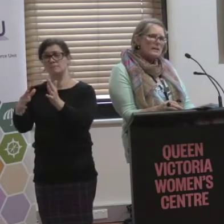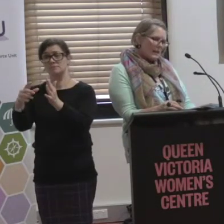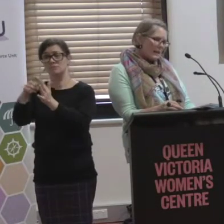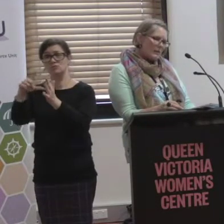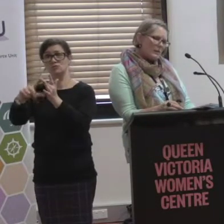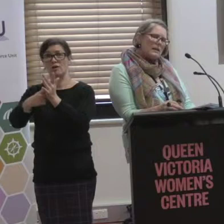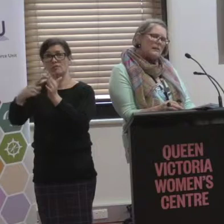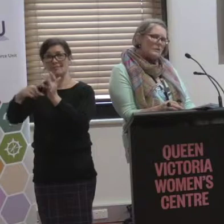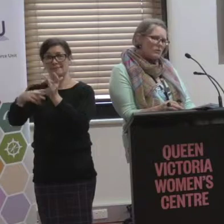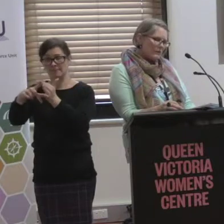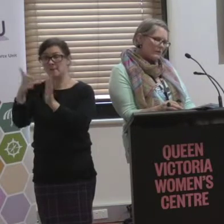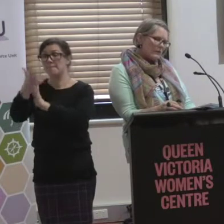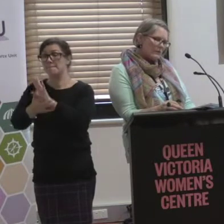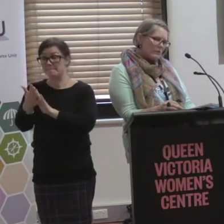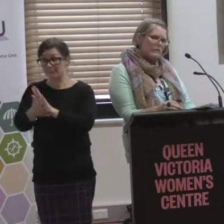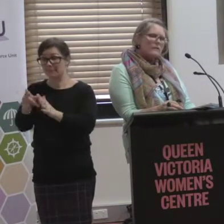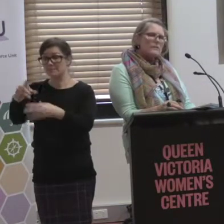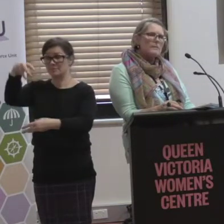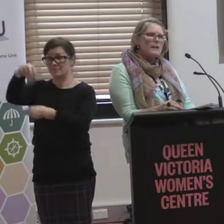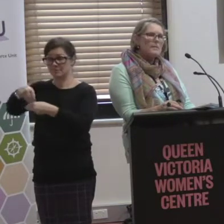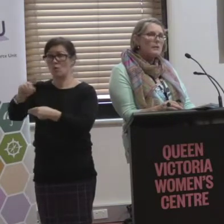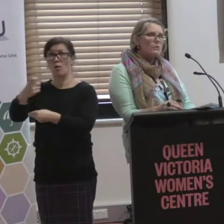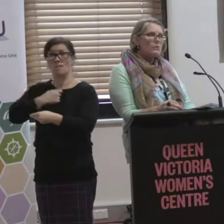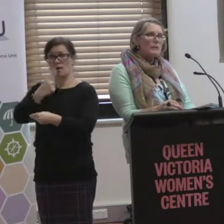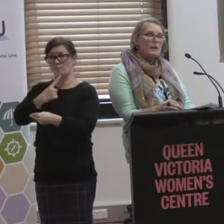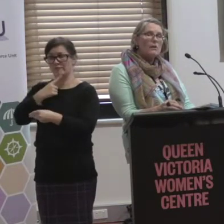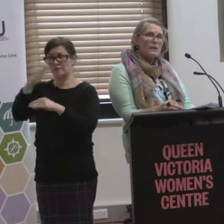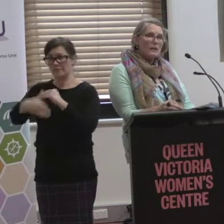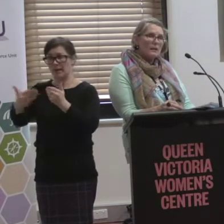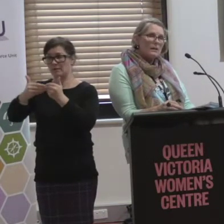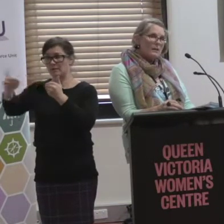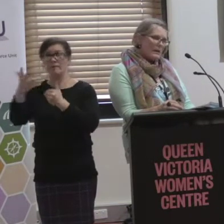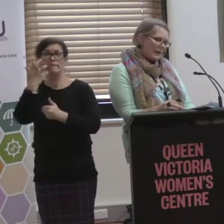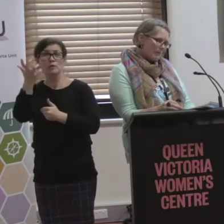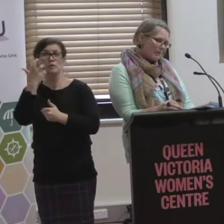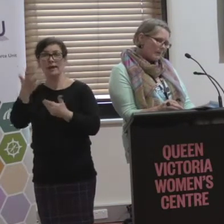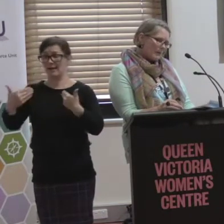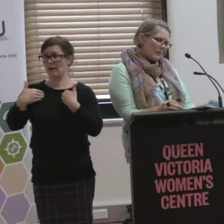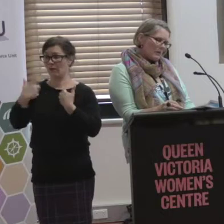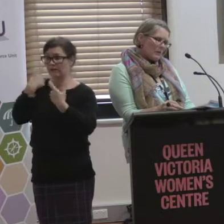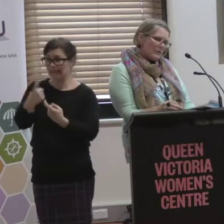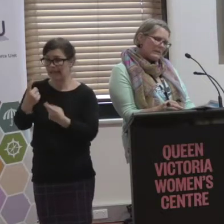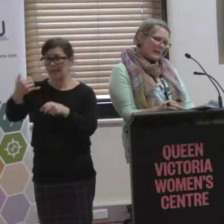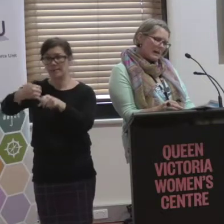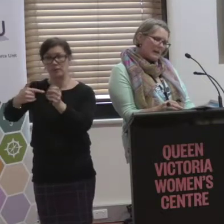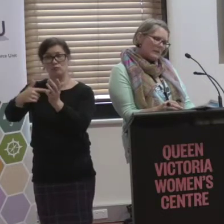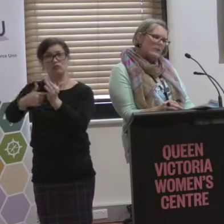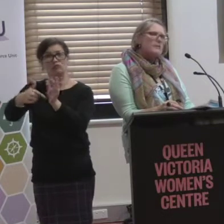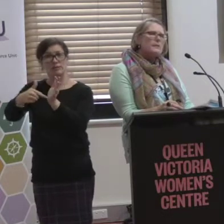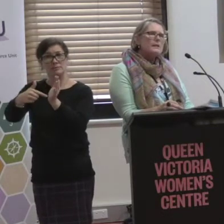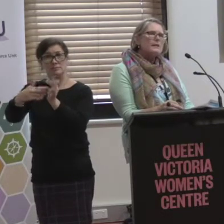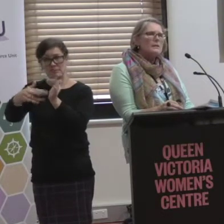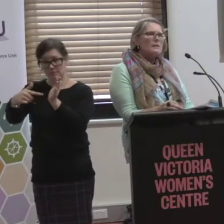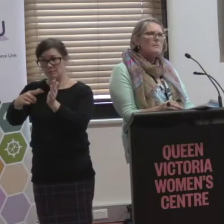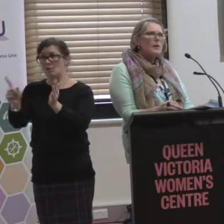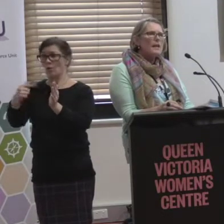and indicates what an individual's values and preferences about their medical treatment and healthcare wants are. So it's